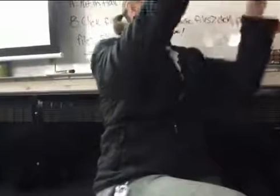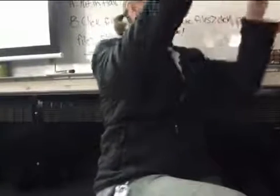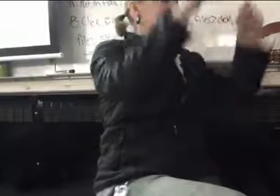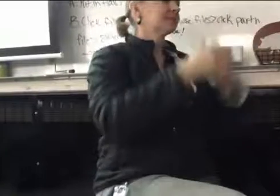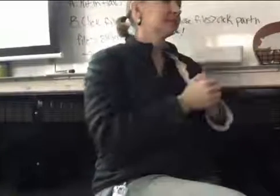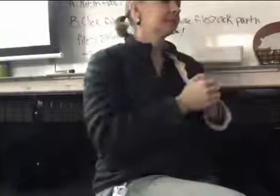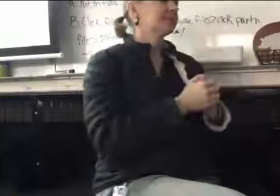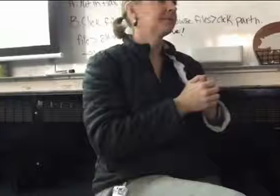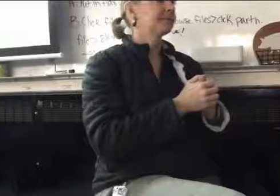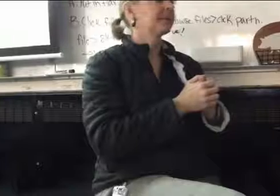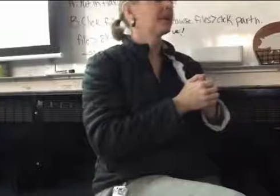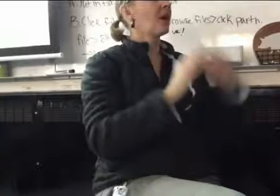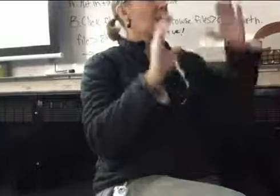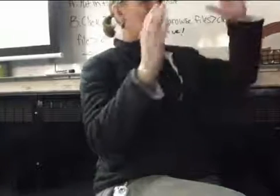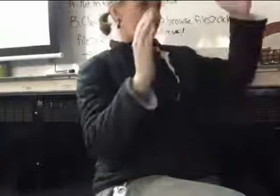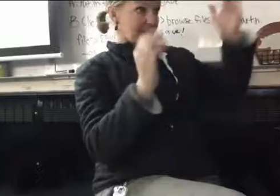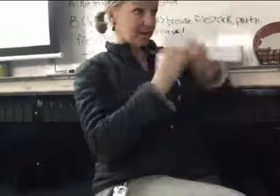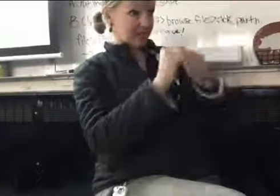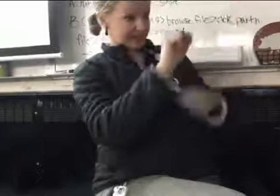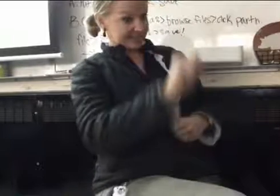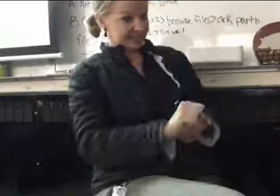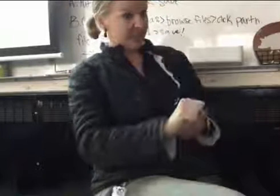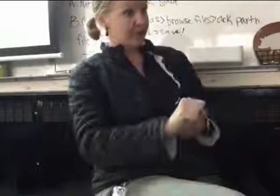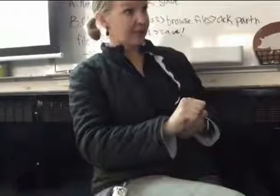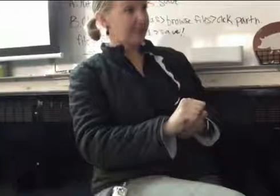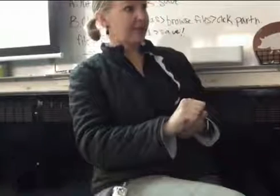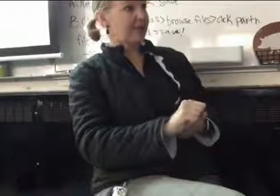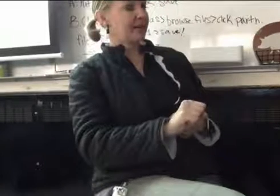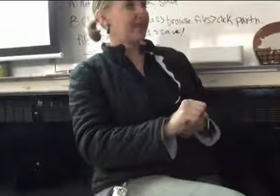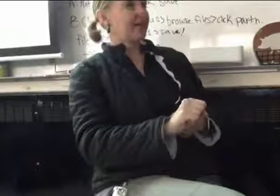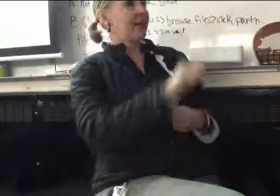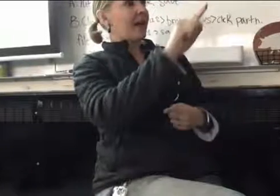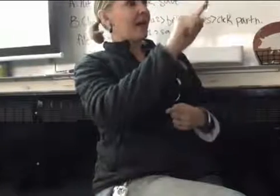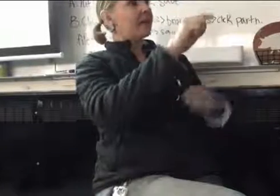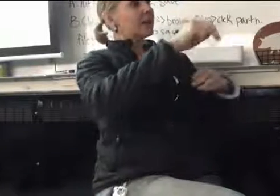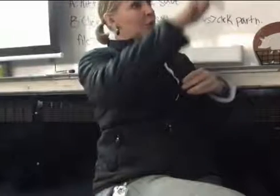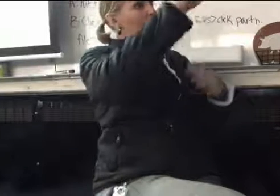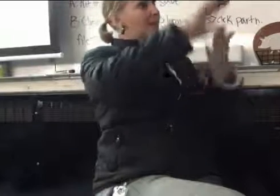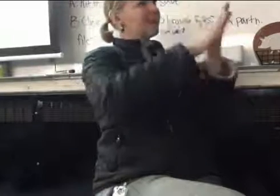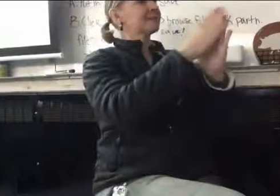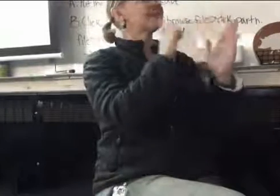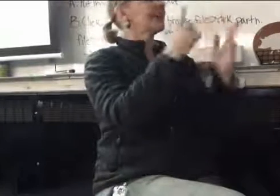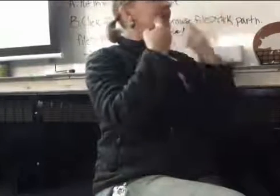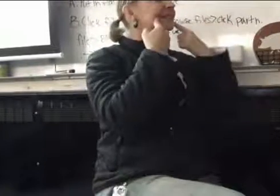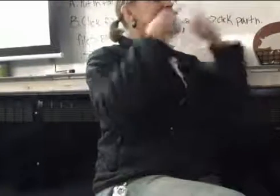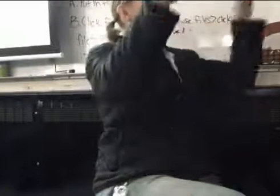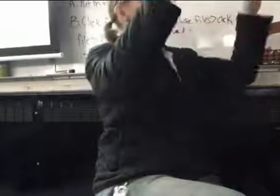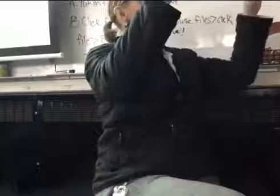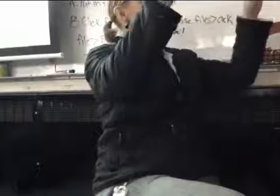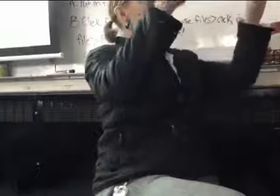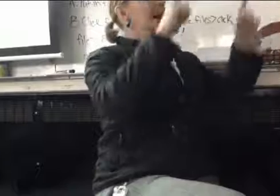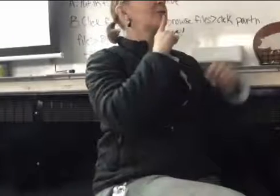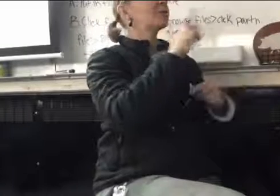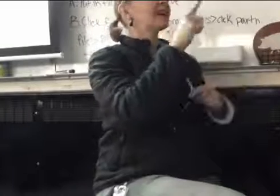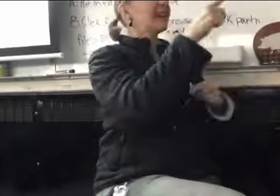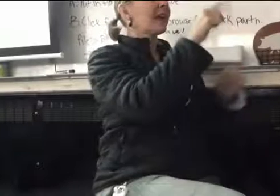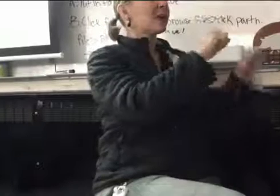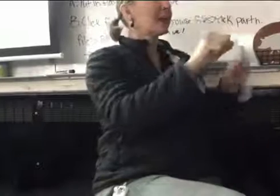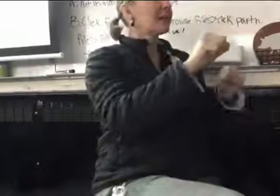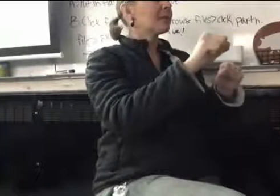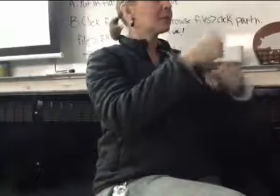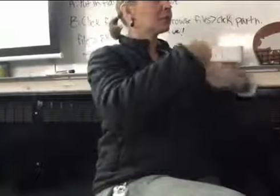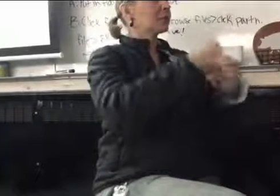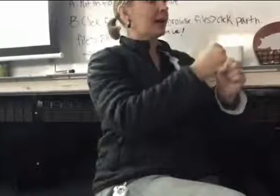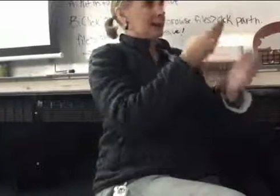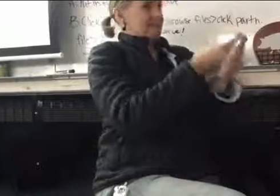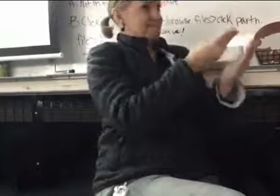Now, compared to the South, the economics of the North become very successful. In particular, they were able to create a money system